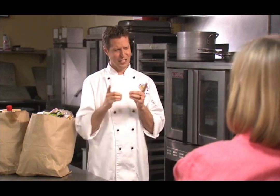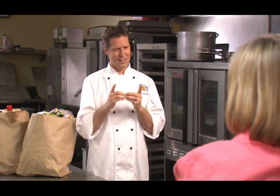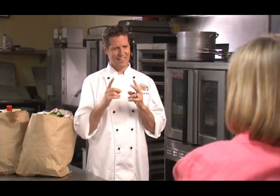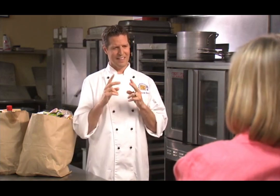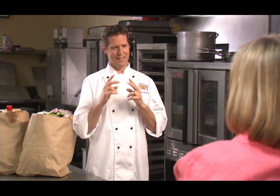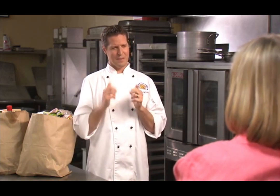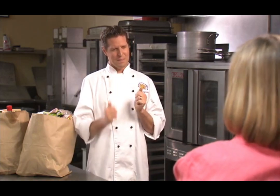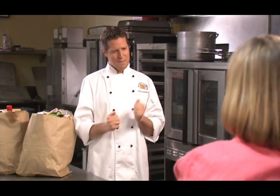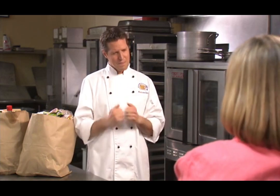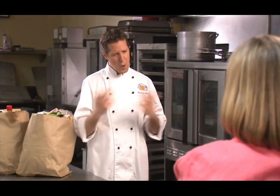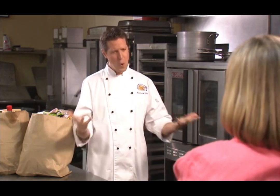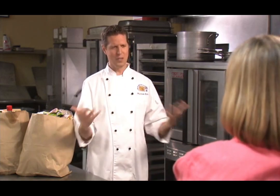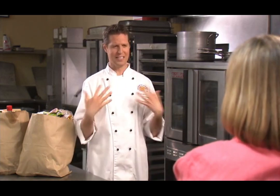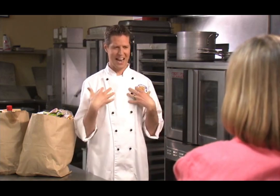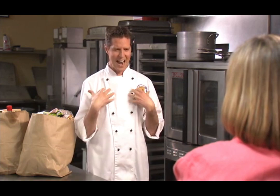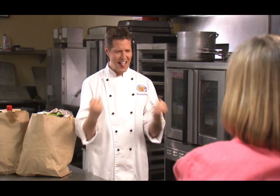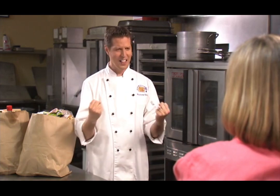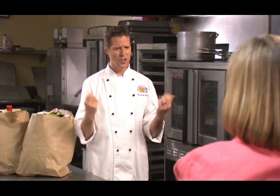The healthiest desserts are fruit.